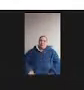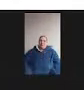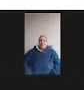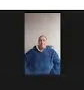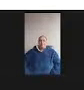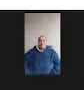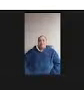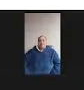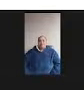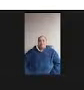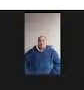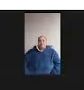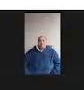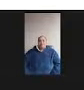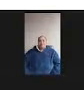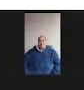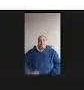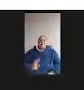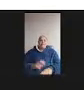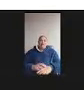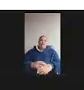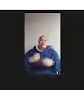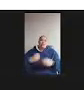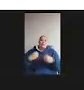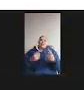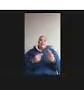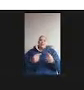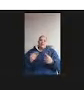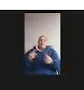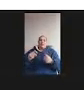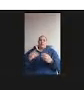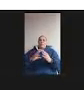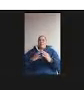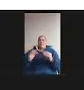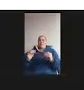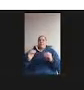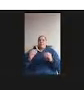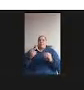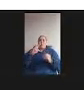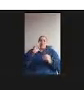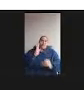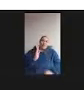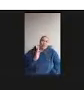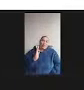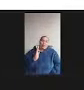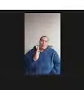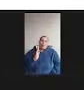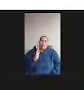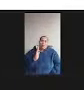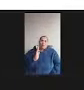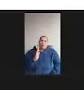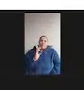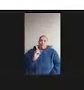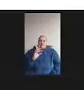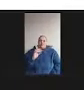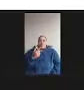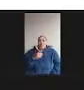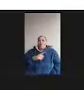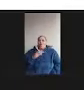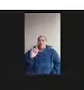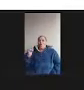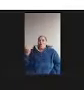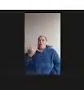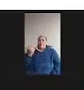We will have to get through our business, and we're supposed to finish up at 12. So how long is your